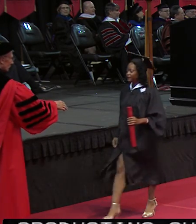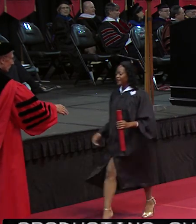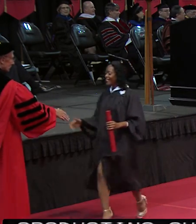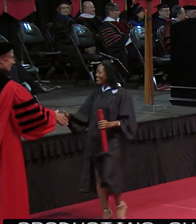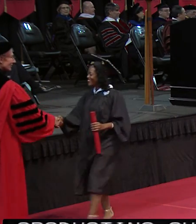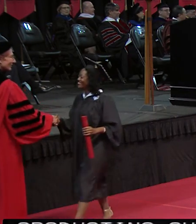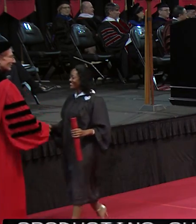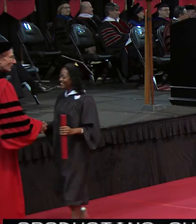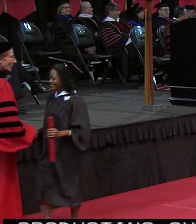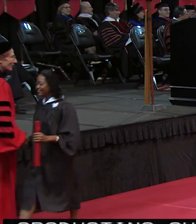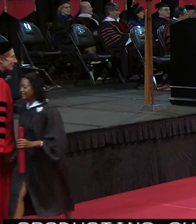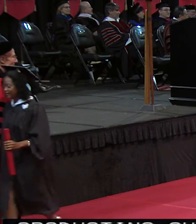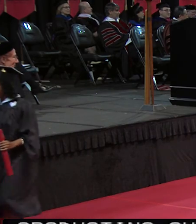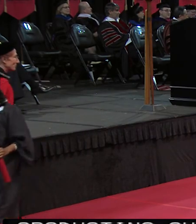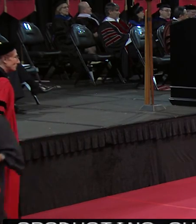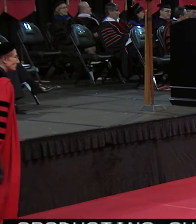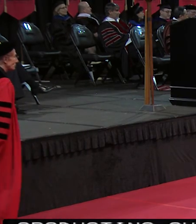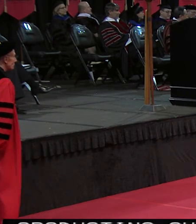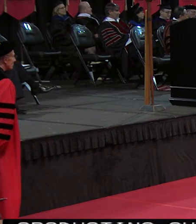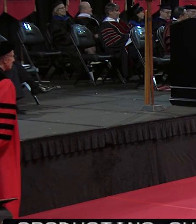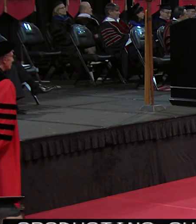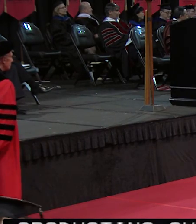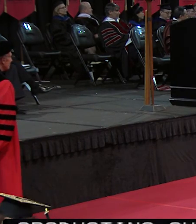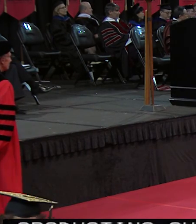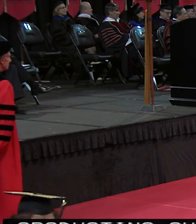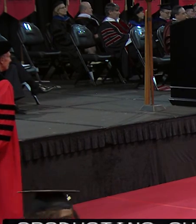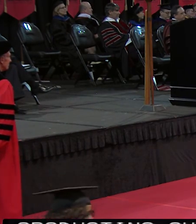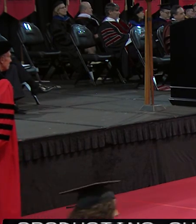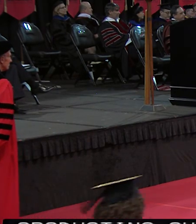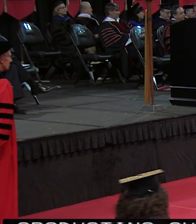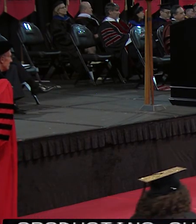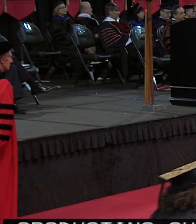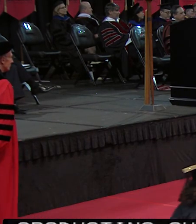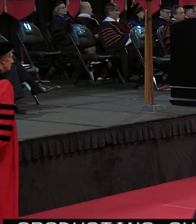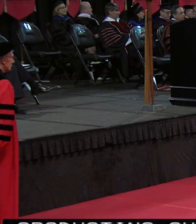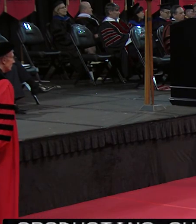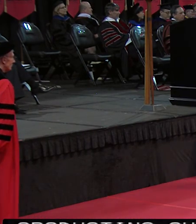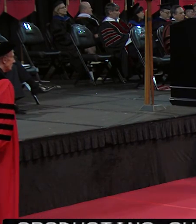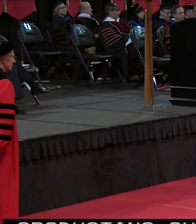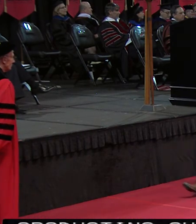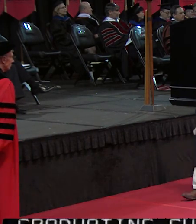Cum laude, Bethany Ann Davis.